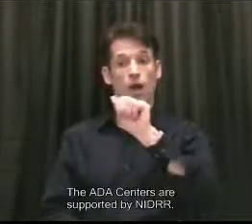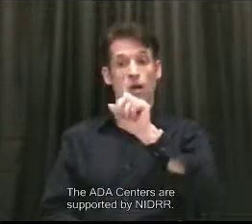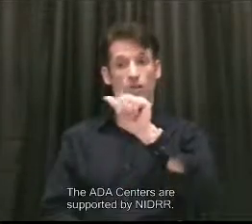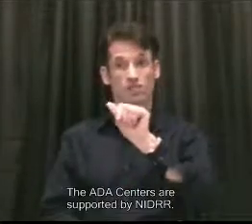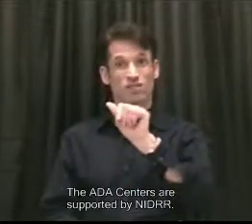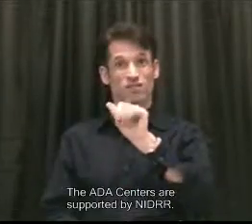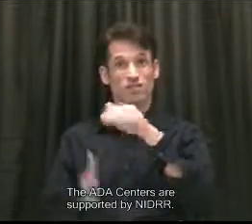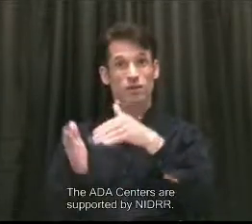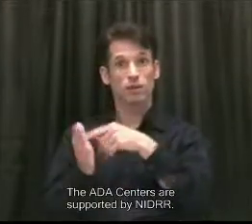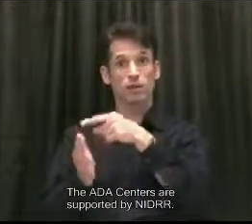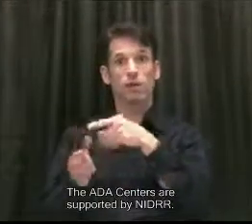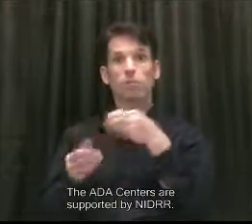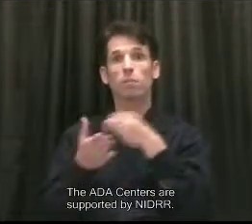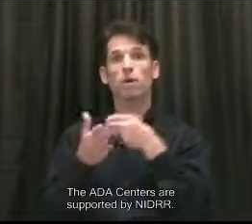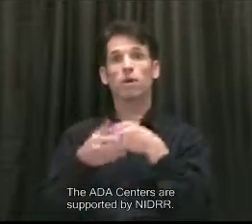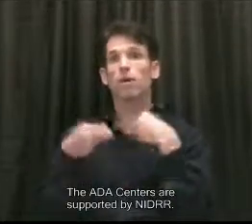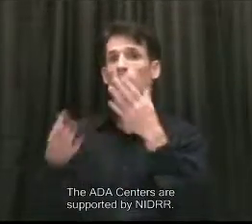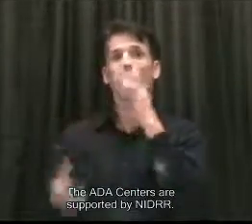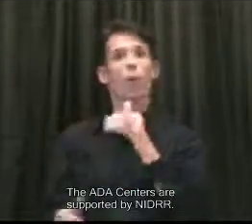The ADA centers are supported by NIDR.